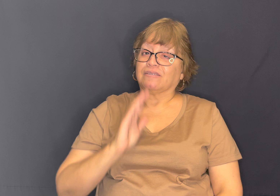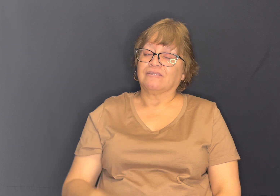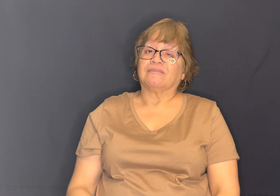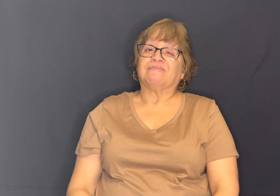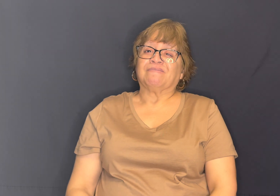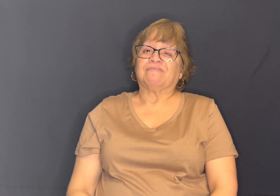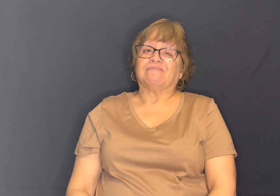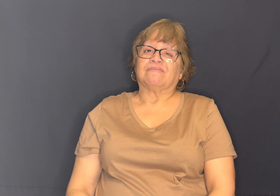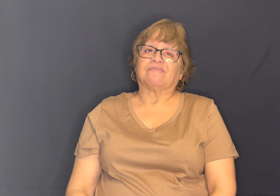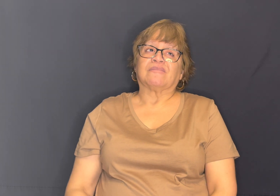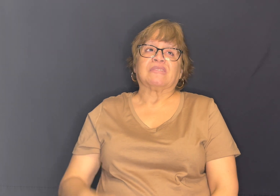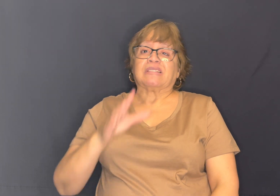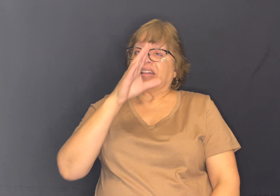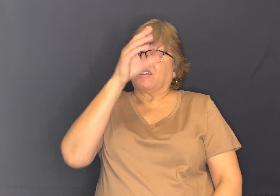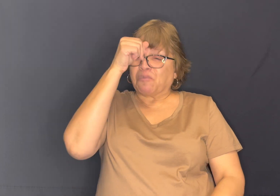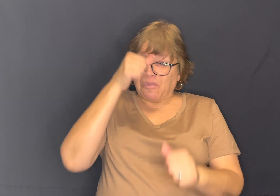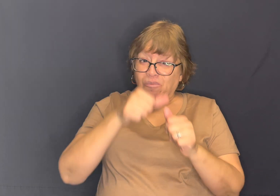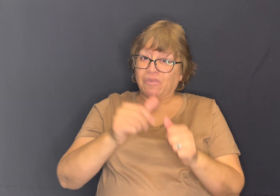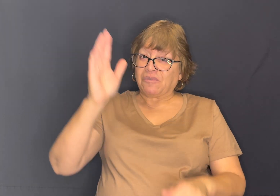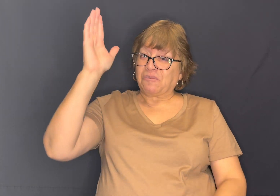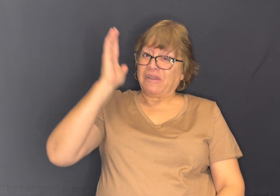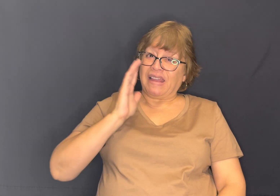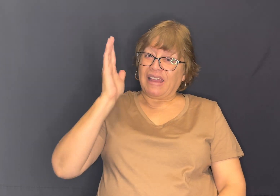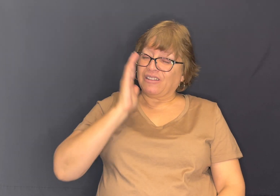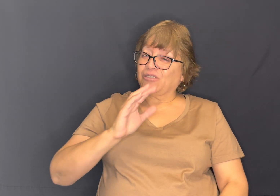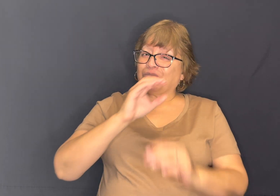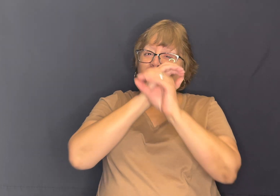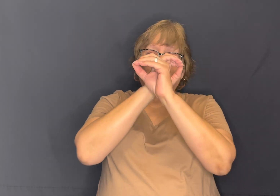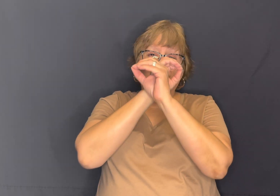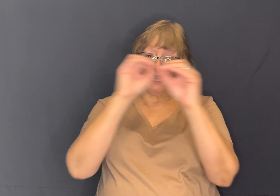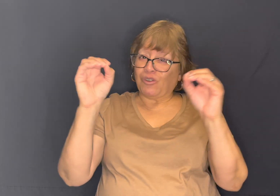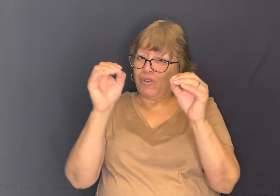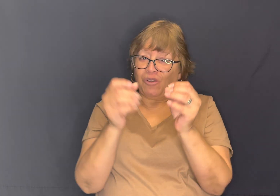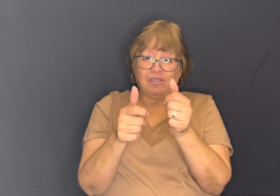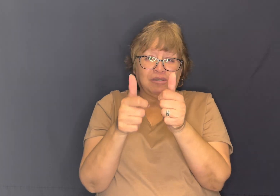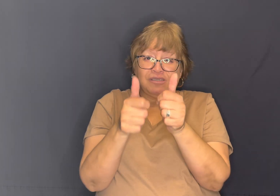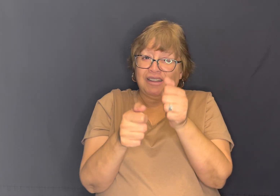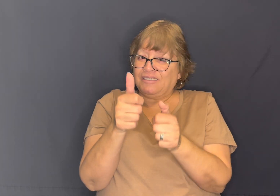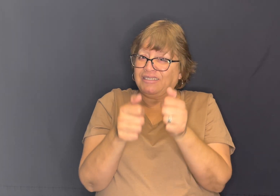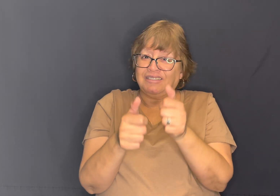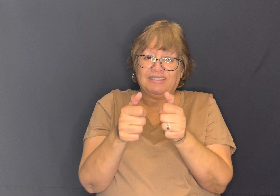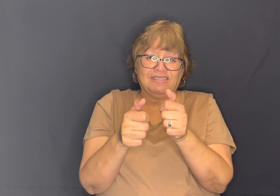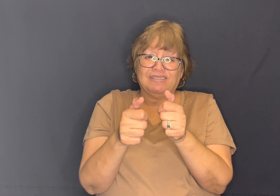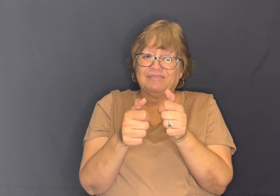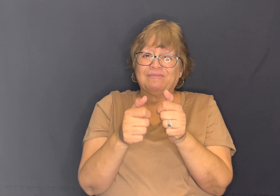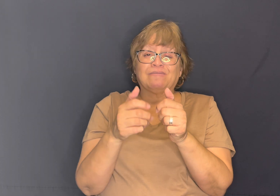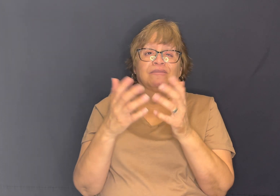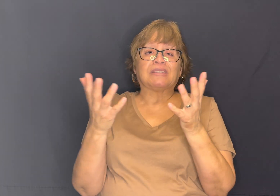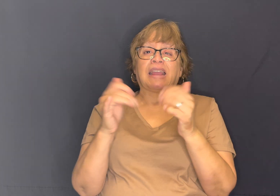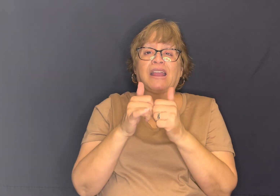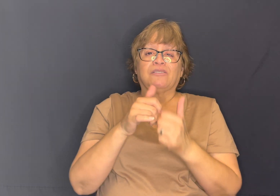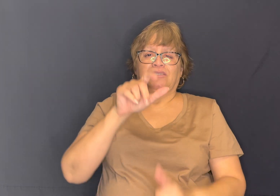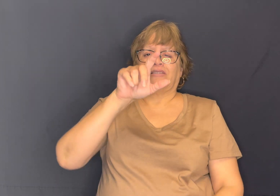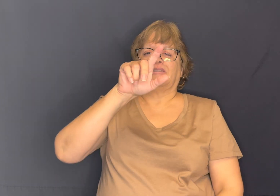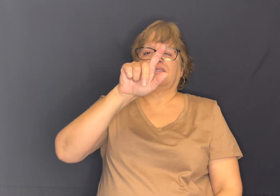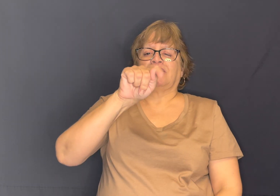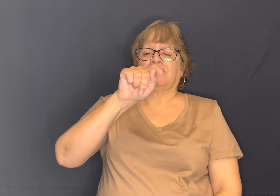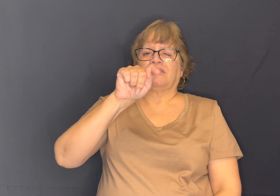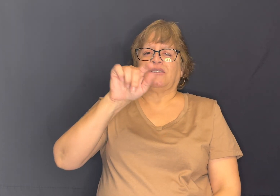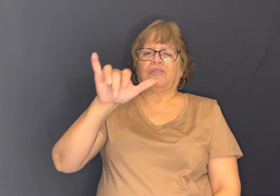that. And that was in the past. And also, interestingly enough, in the past, there was no